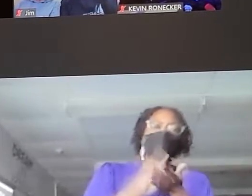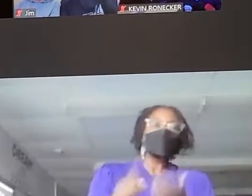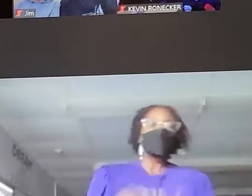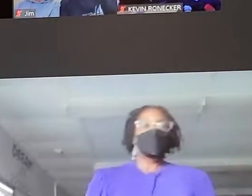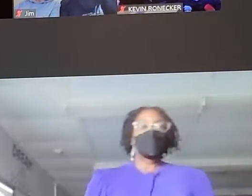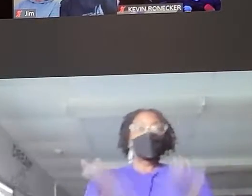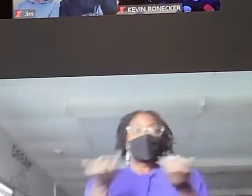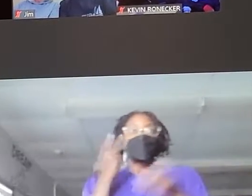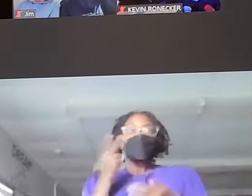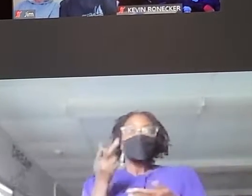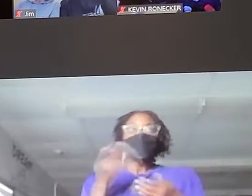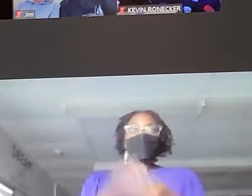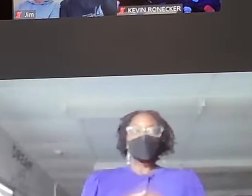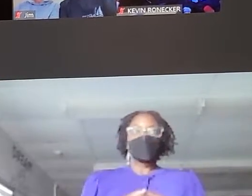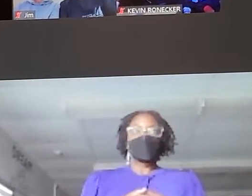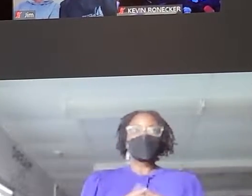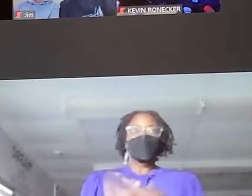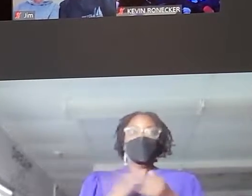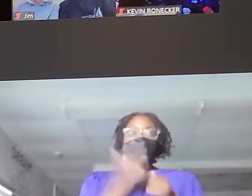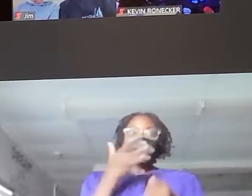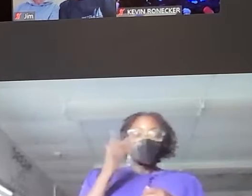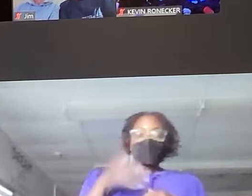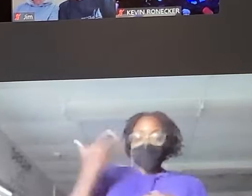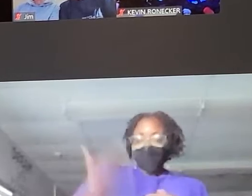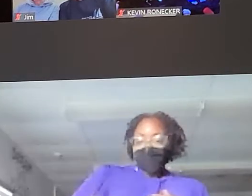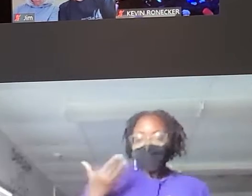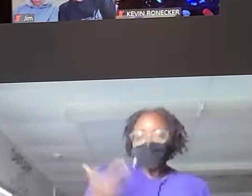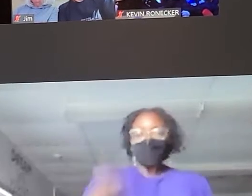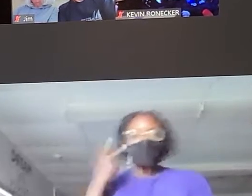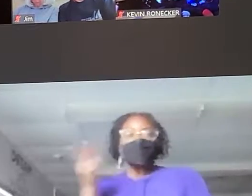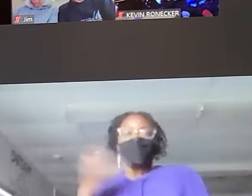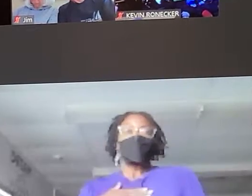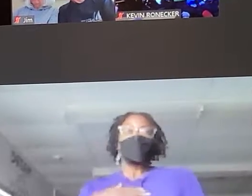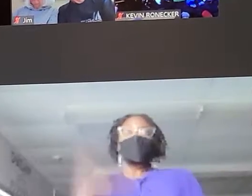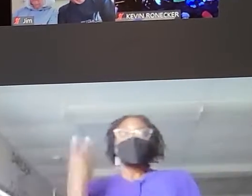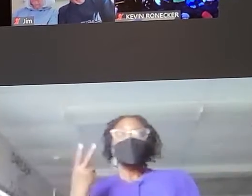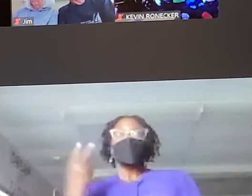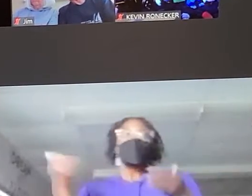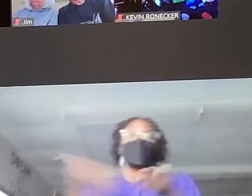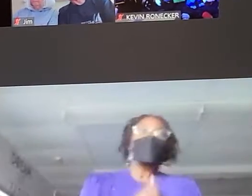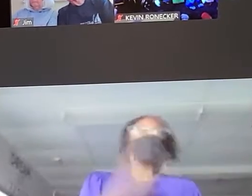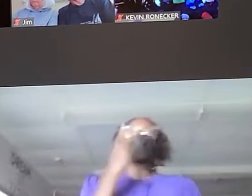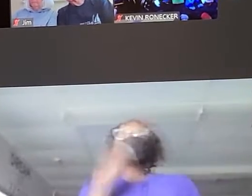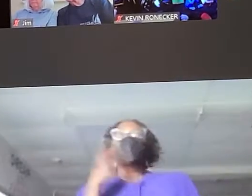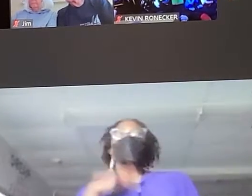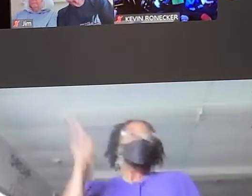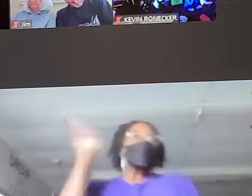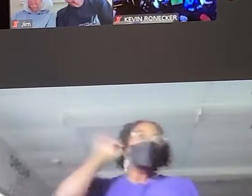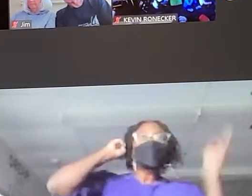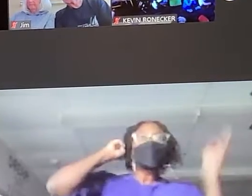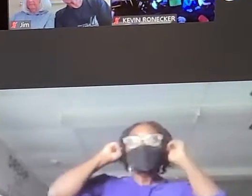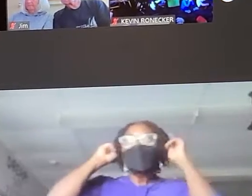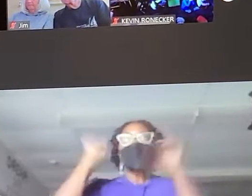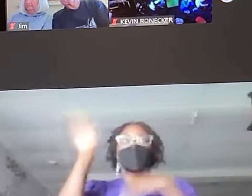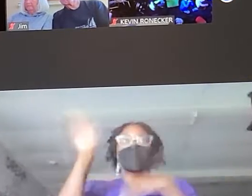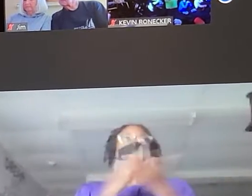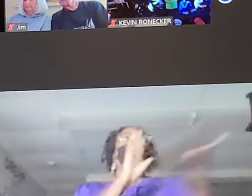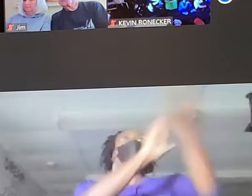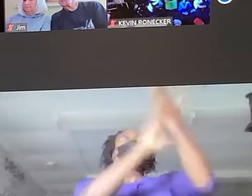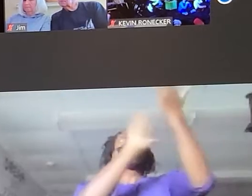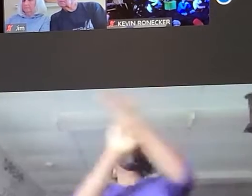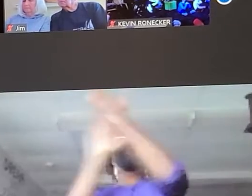absolutely, positively lucky I am. Look at my two pink cochlear implants. Everyone high-fived me